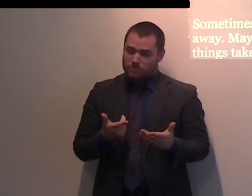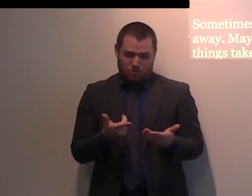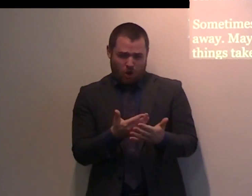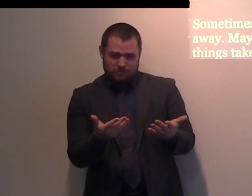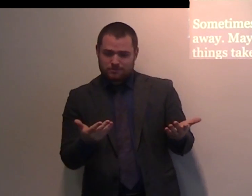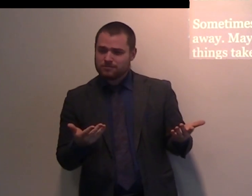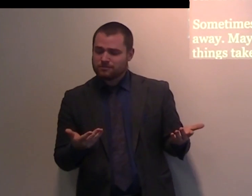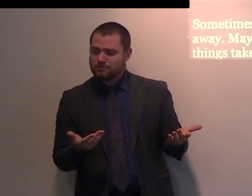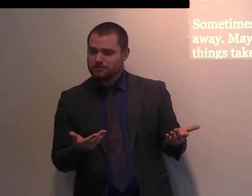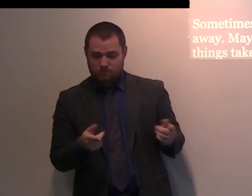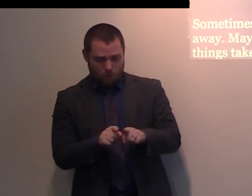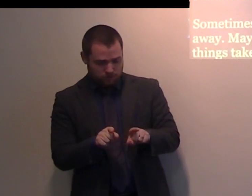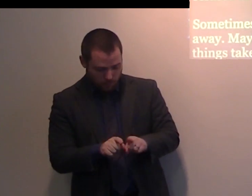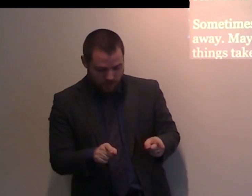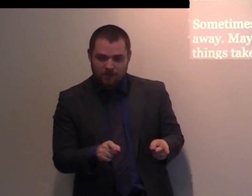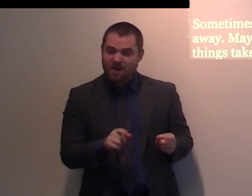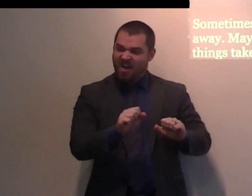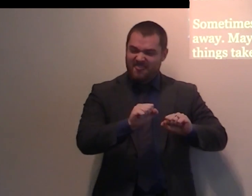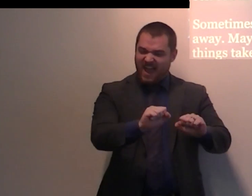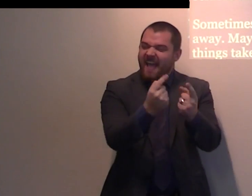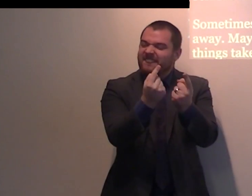Sometimes their things were taken away.